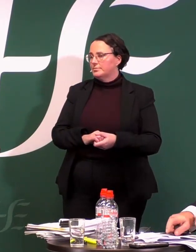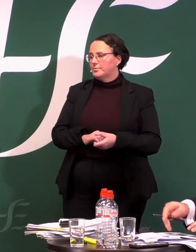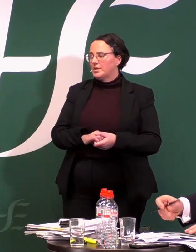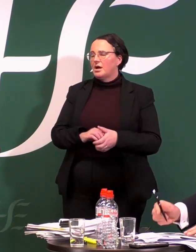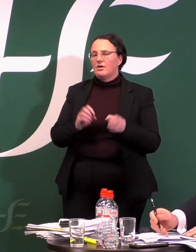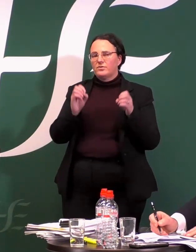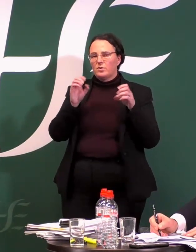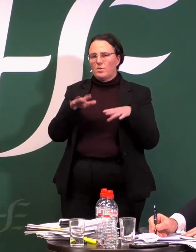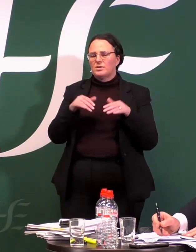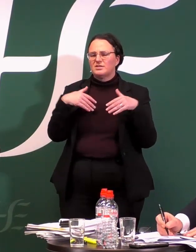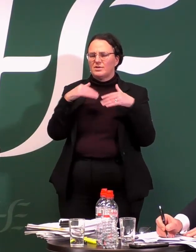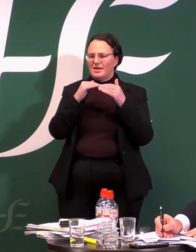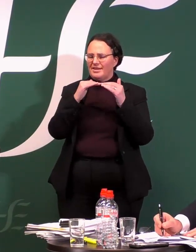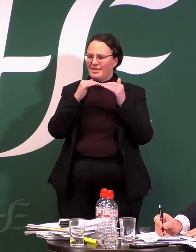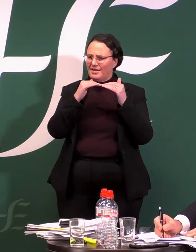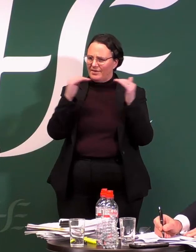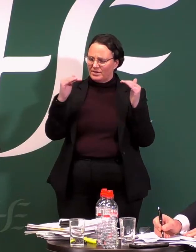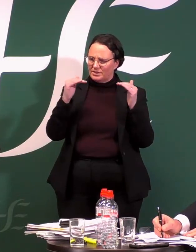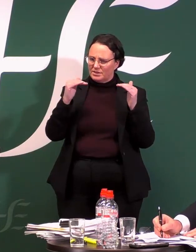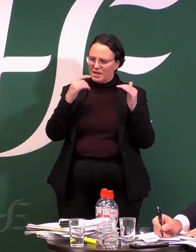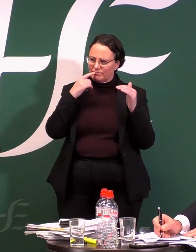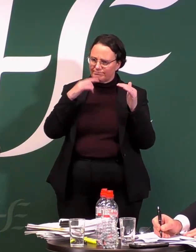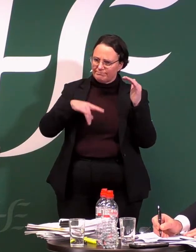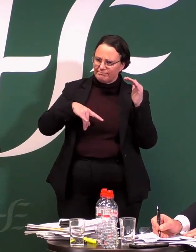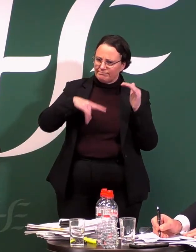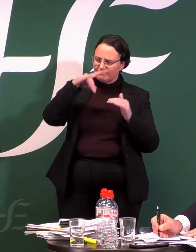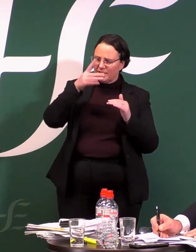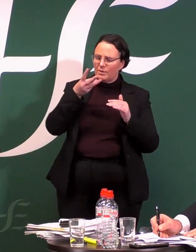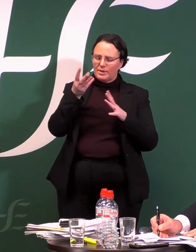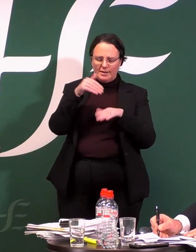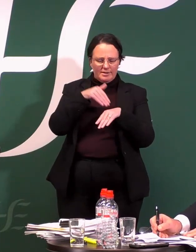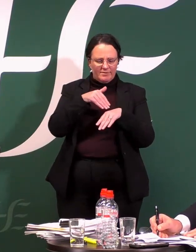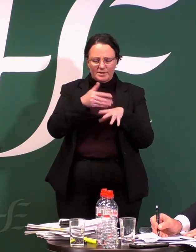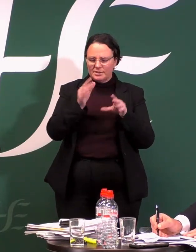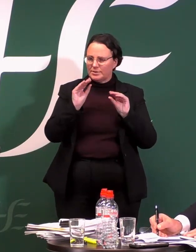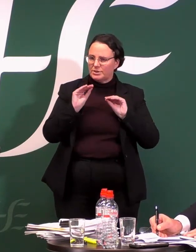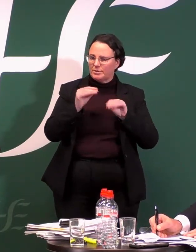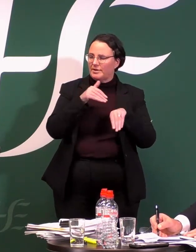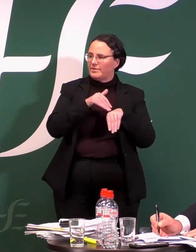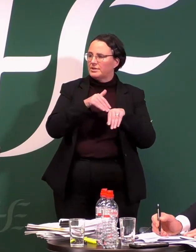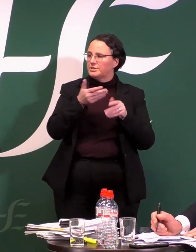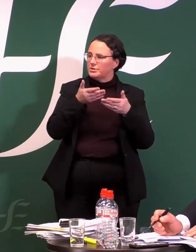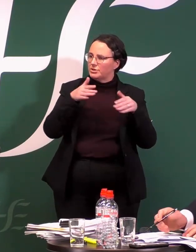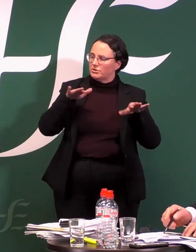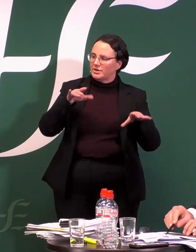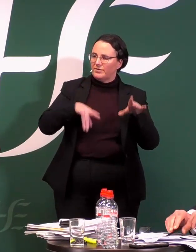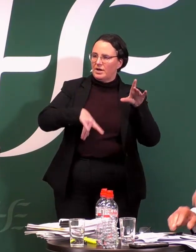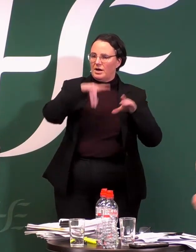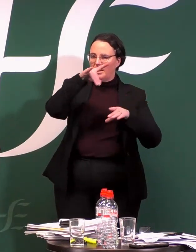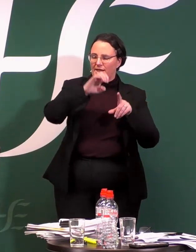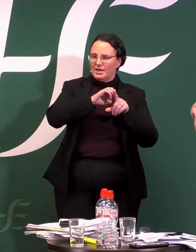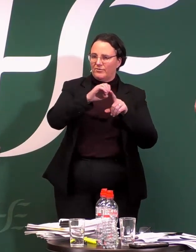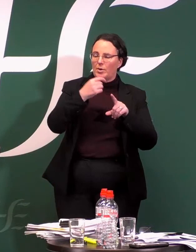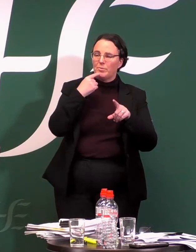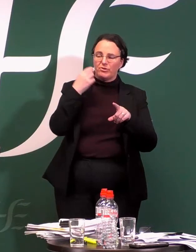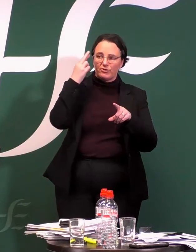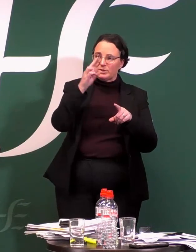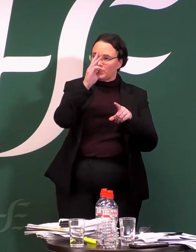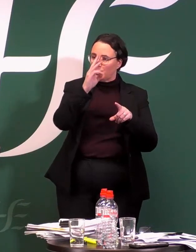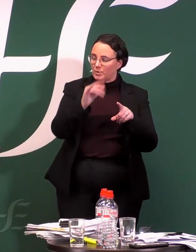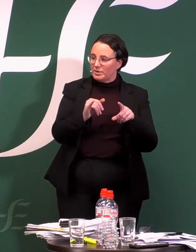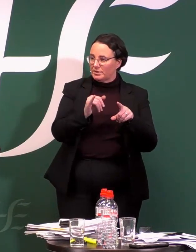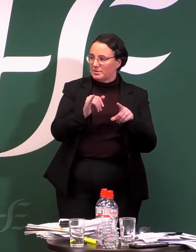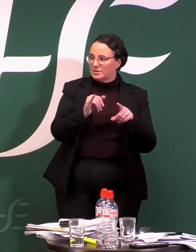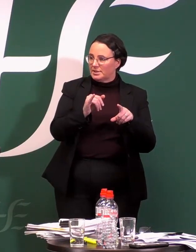get so high, it is a threat to education, it's a threat to children if numbers get high enough. But the root cause of that is the level of